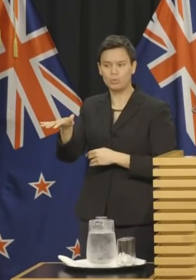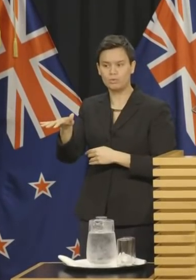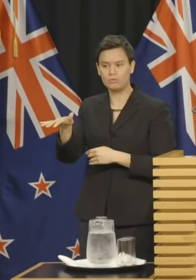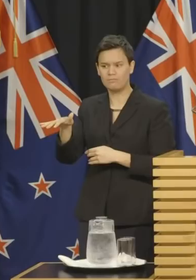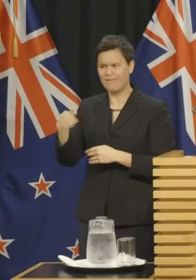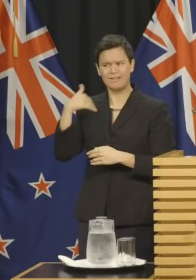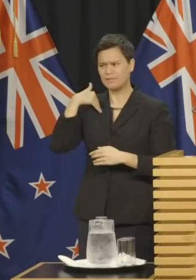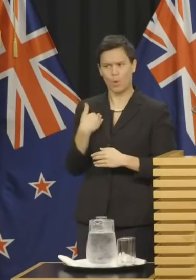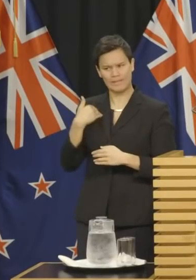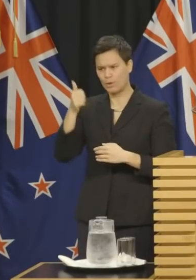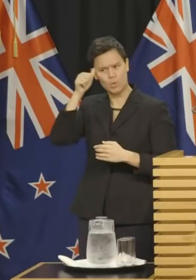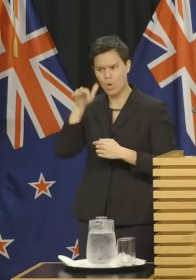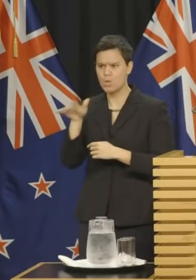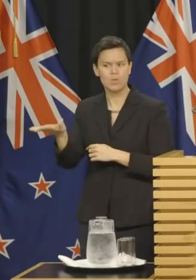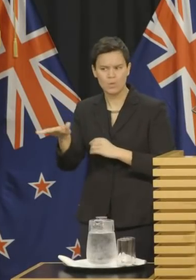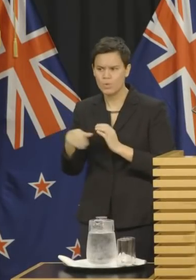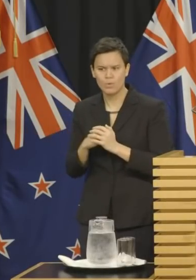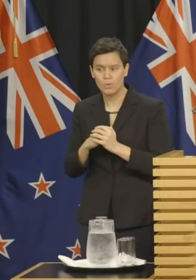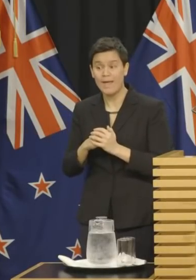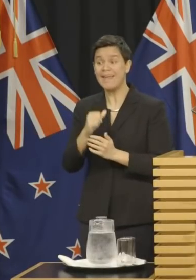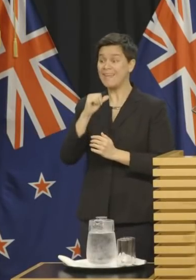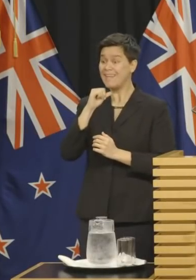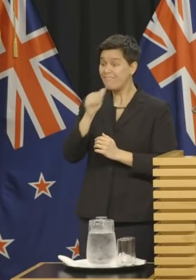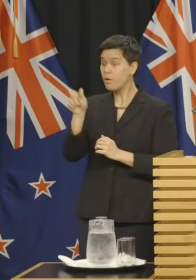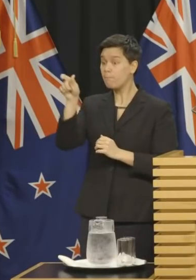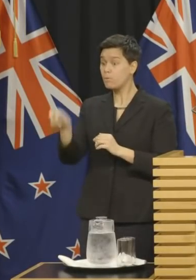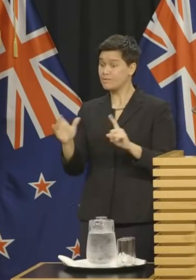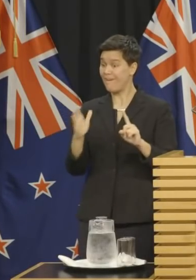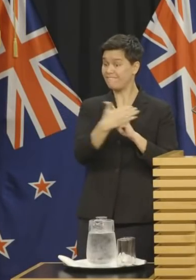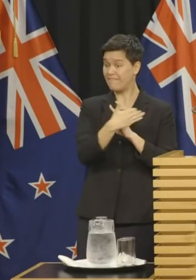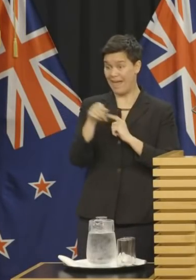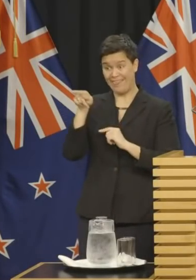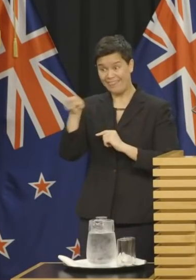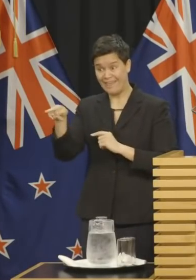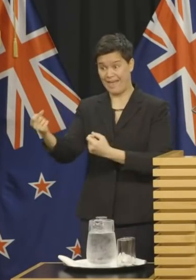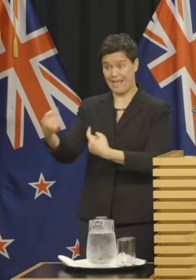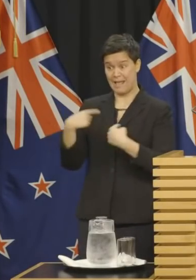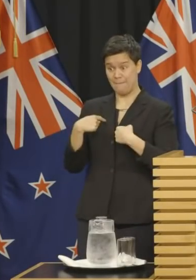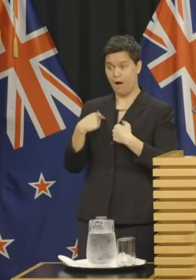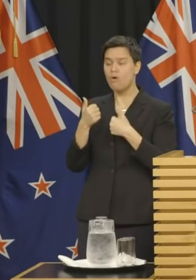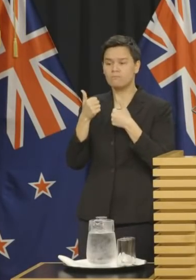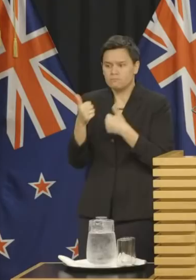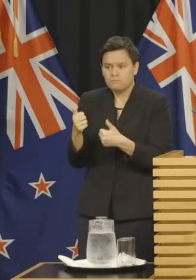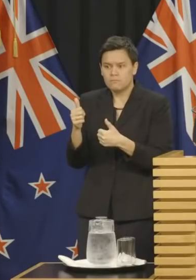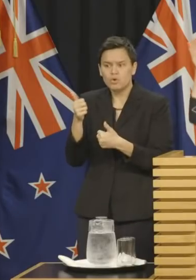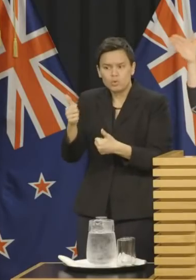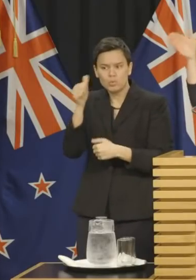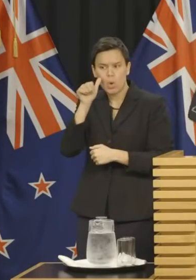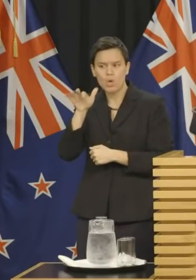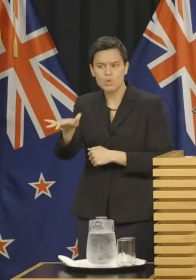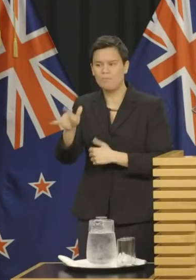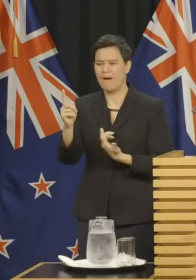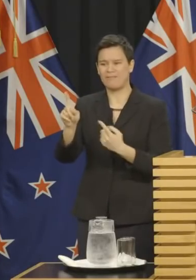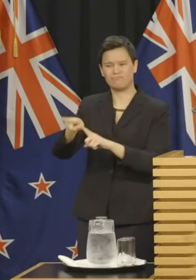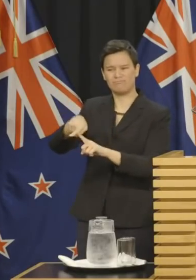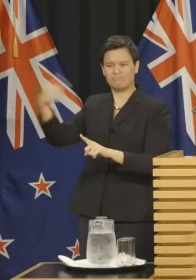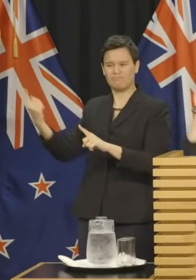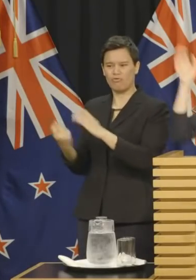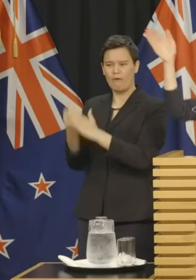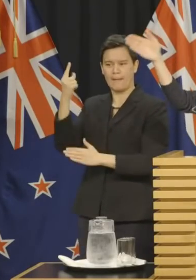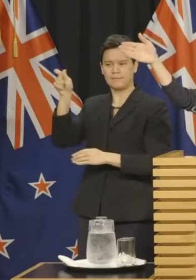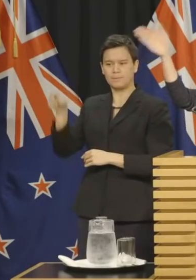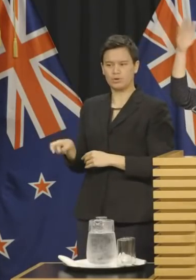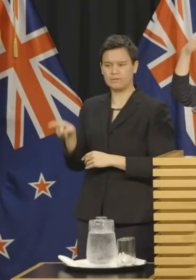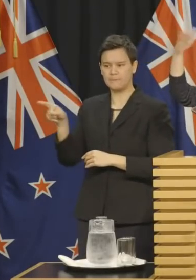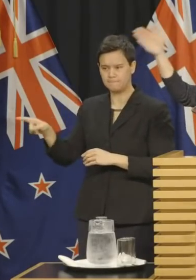be material if it was directly the person involved. It has not been. It is a third party. And what if Judith Collins' handling of this?